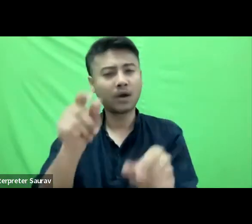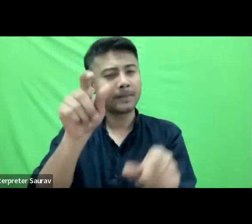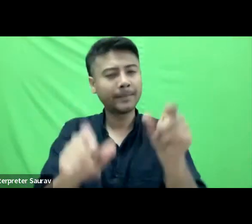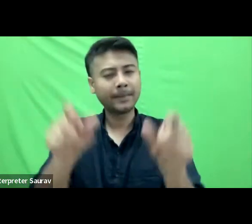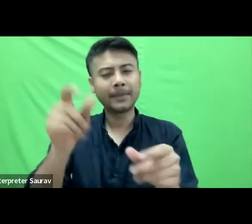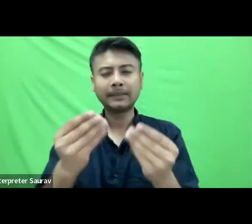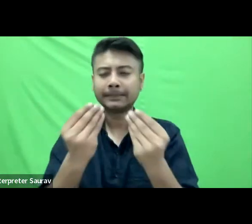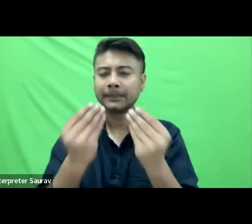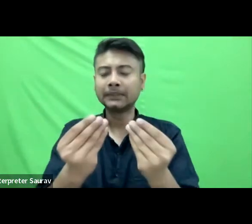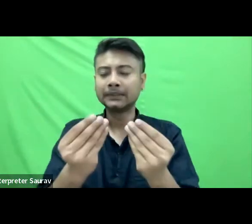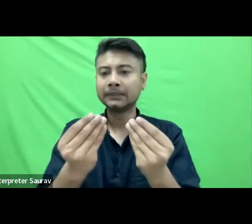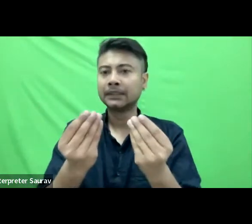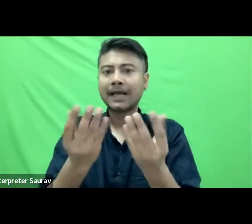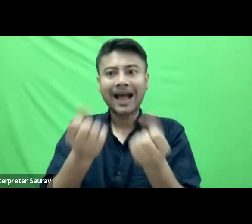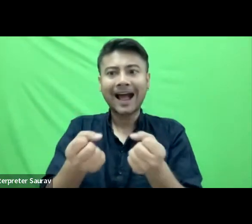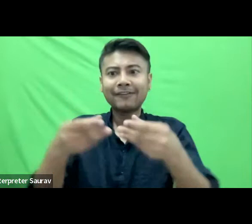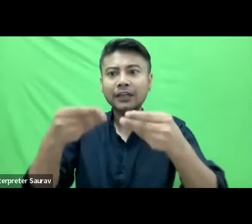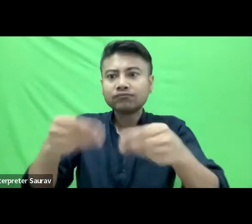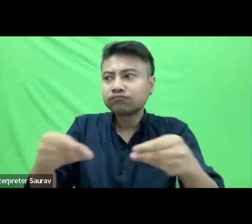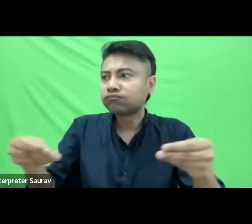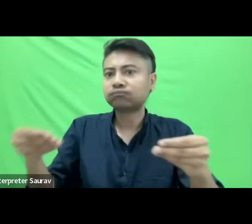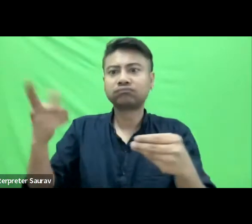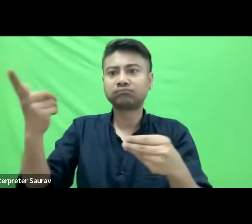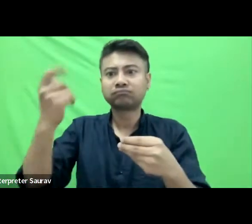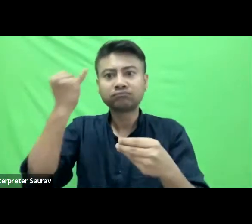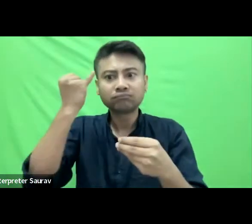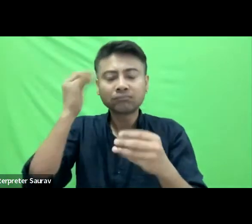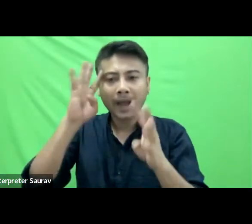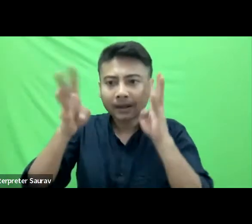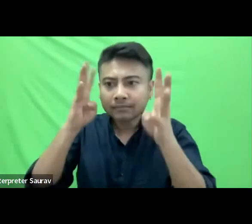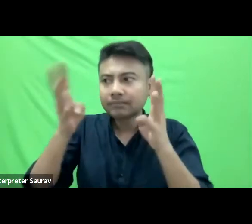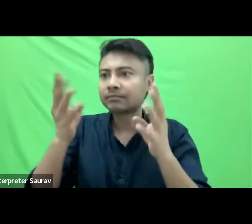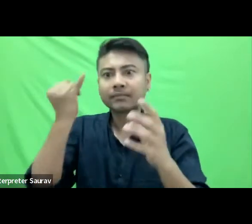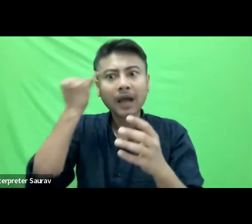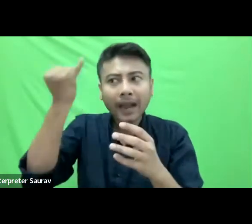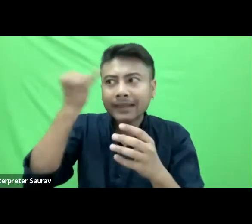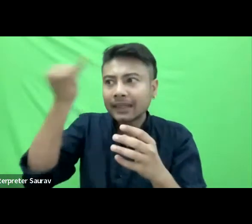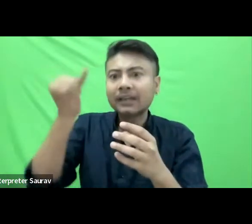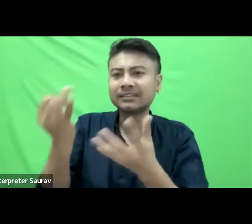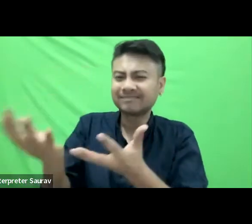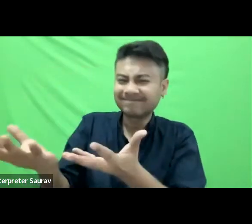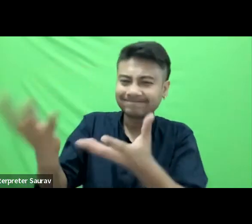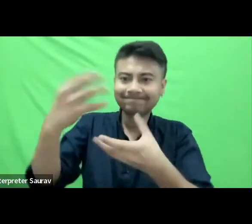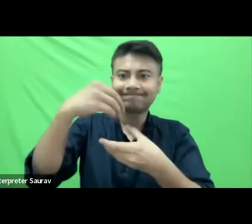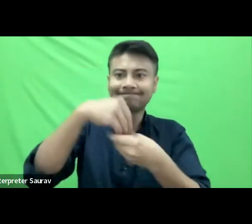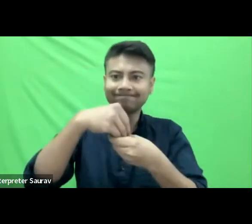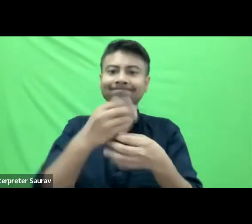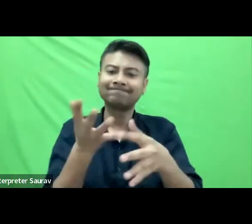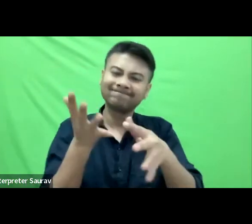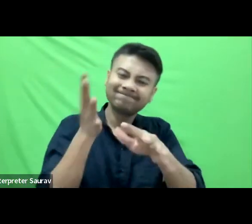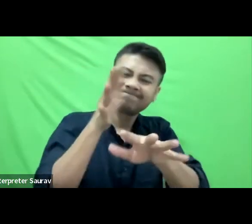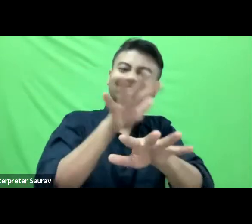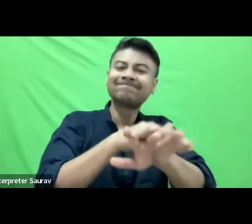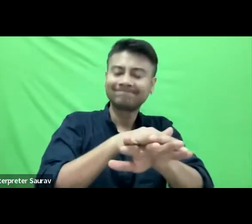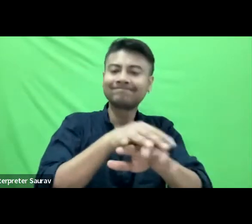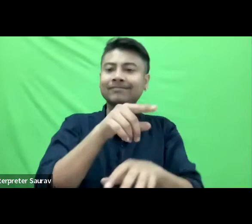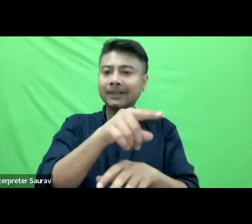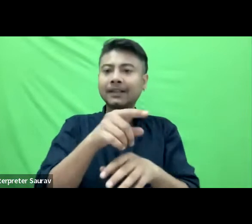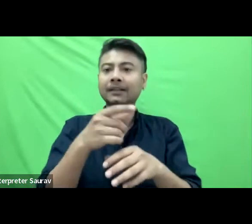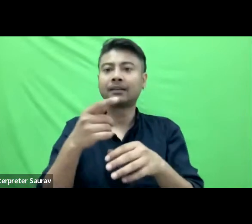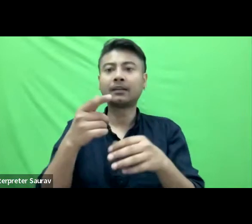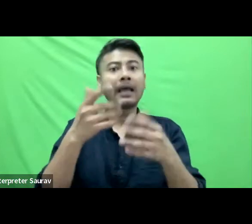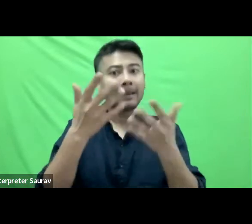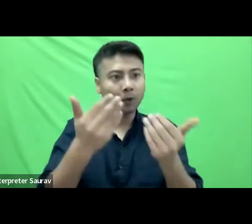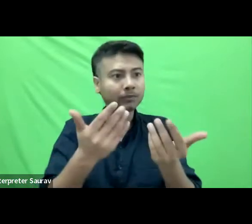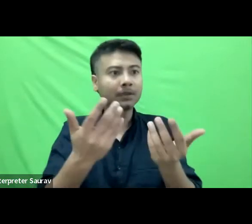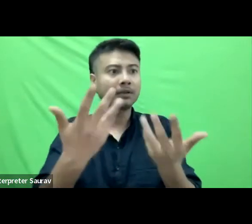to you to let us hear your voice, so that we can take it forward into the broader Conference of Parties discussion